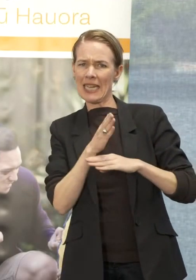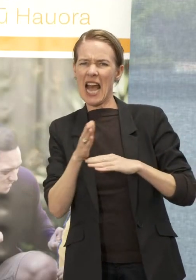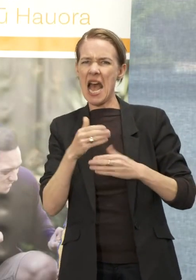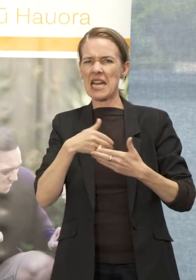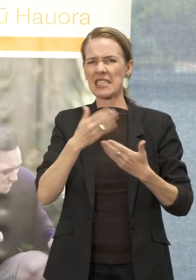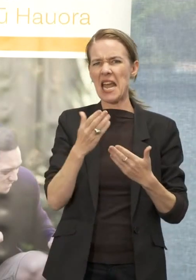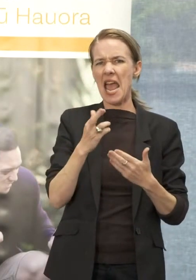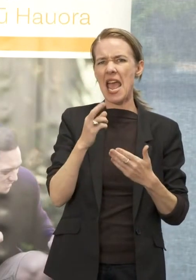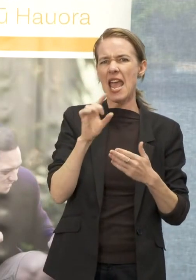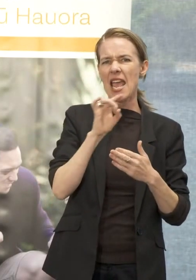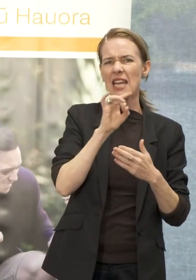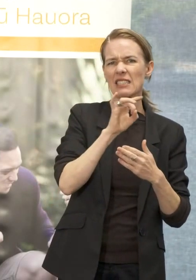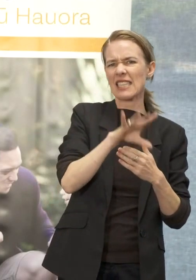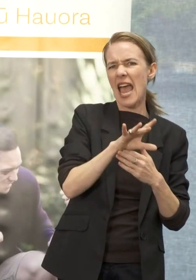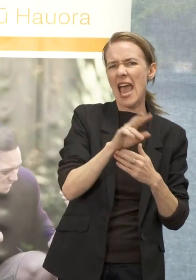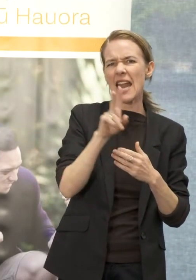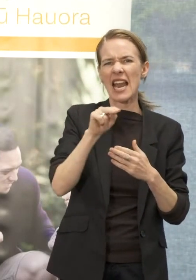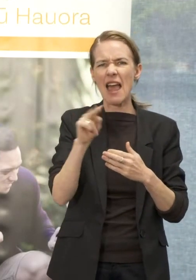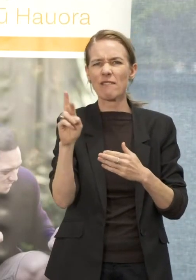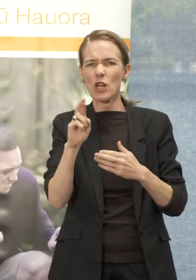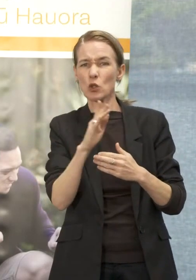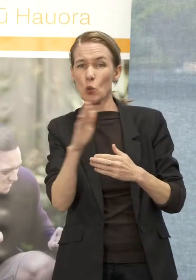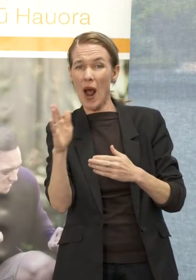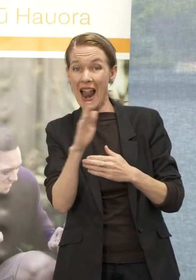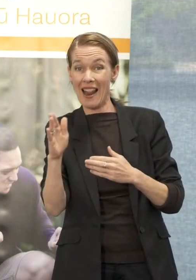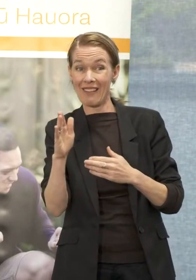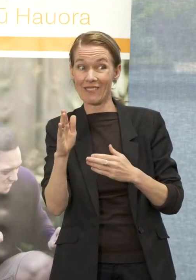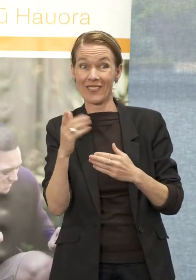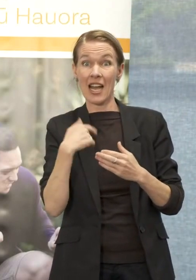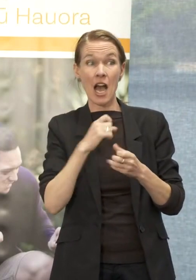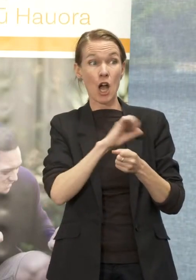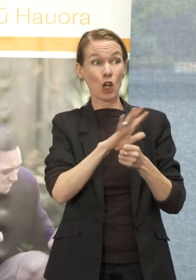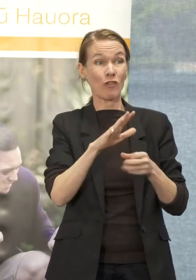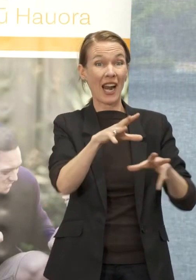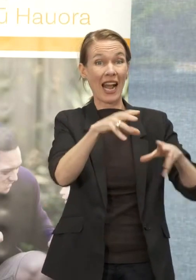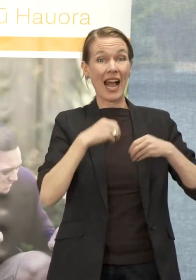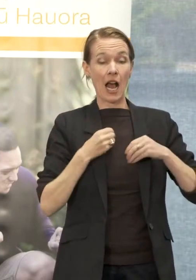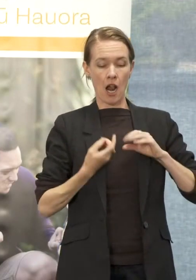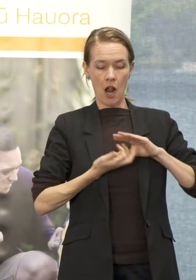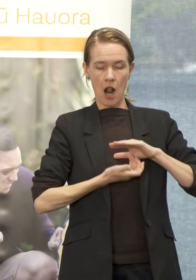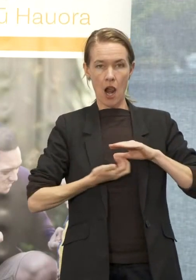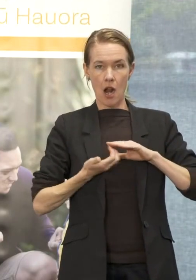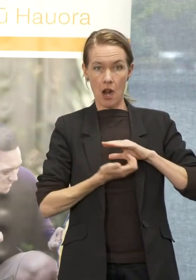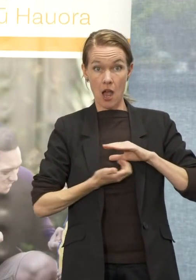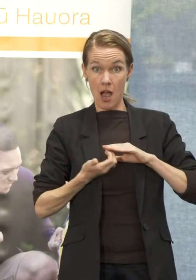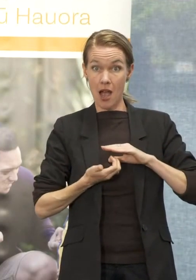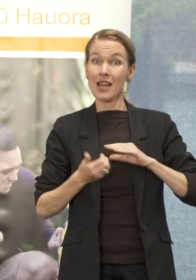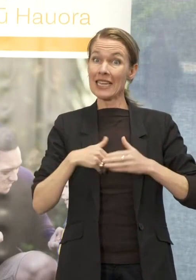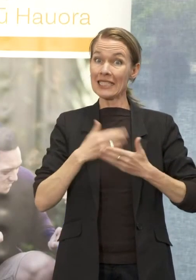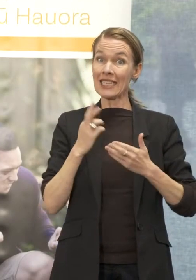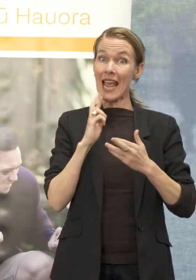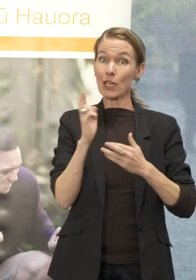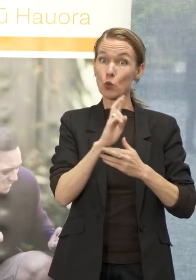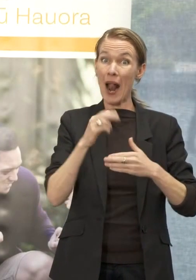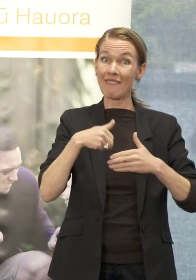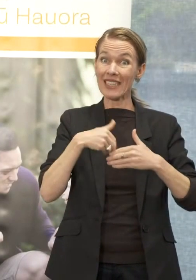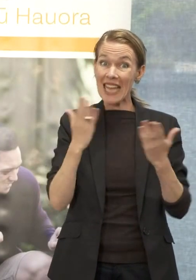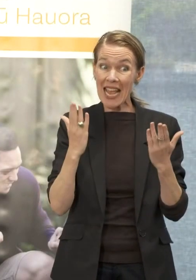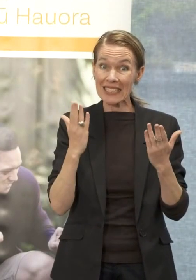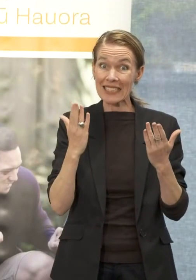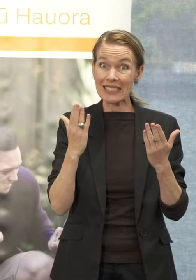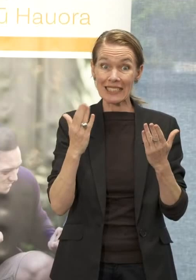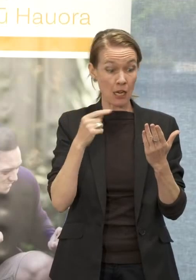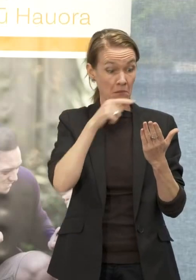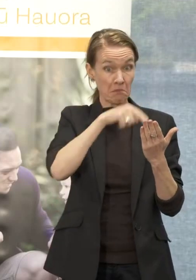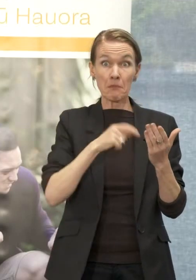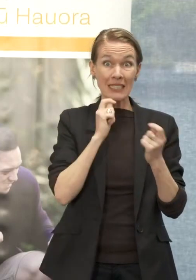likely incubating the virus at the time of their day 12 test, which was negative. While we